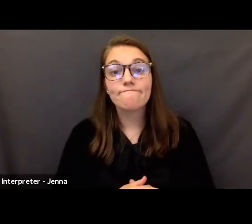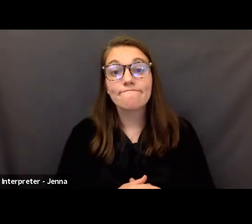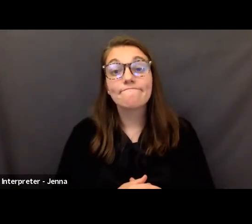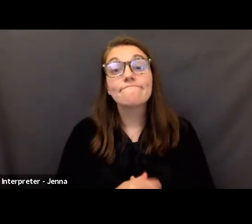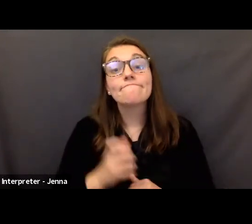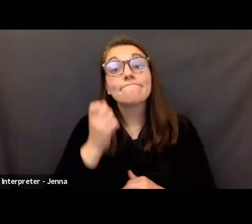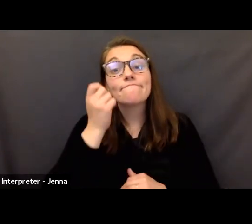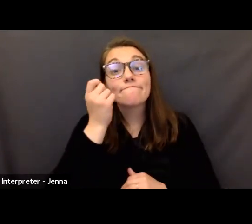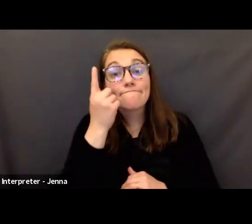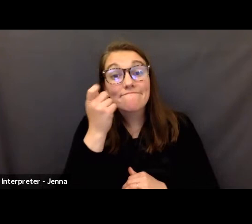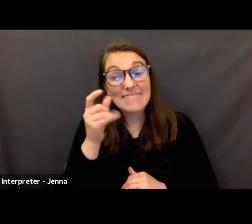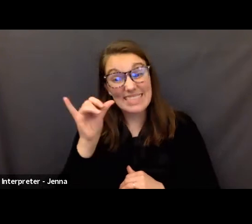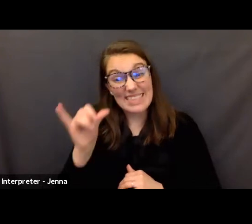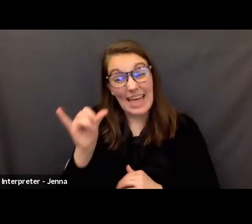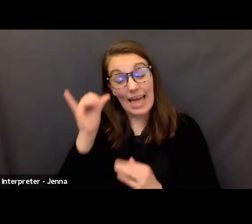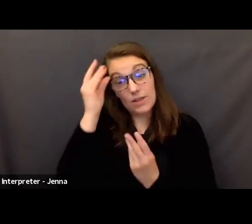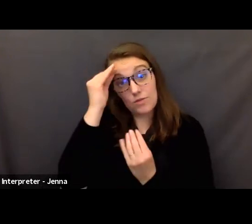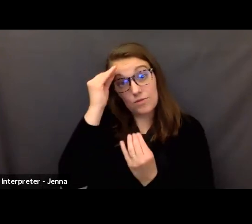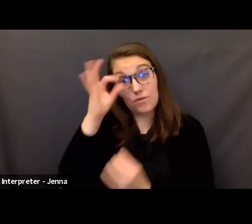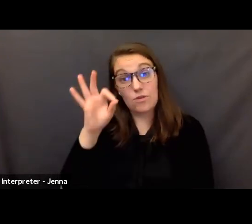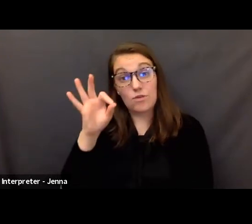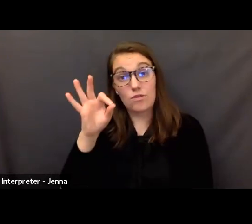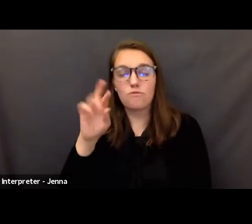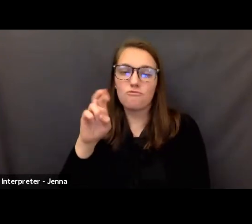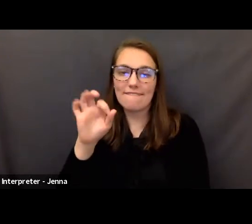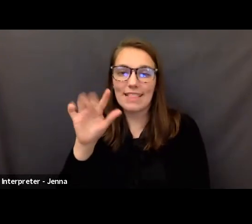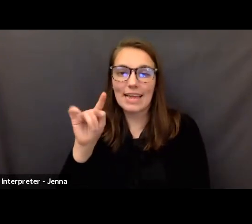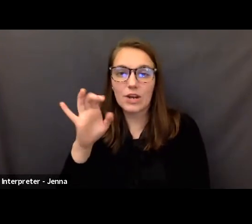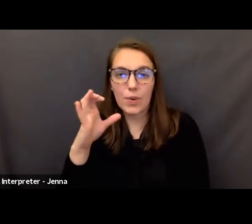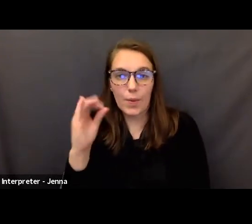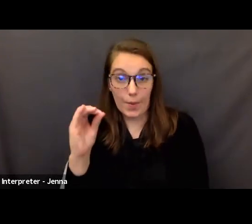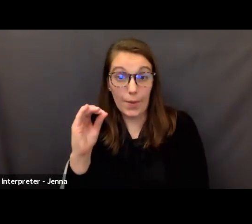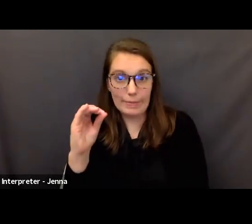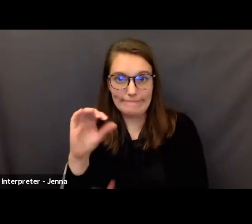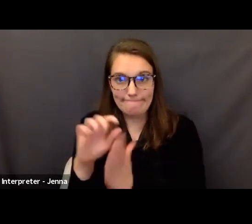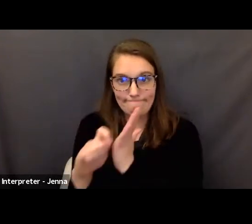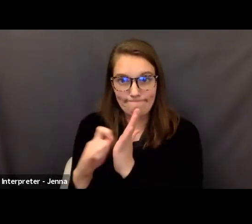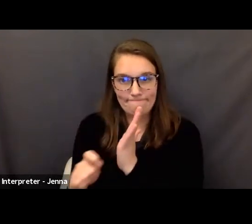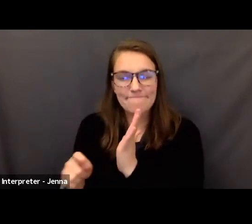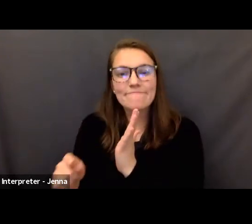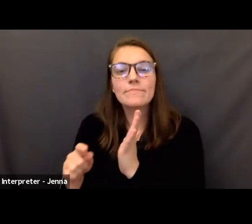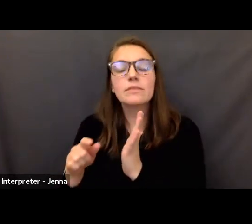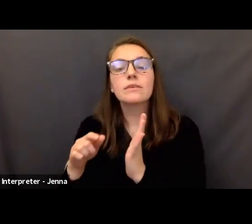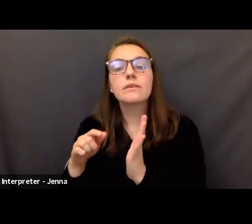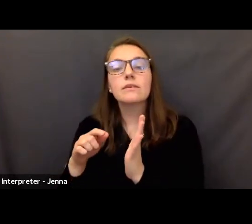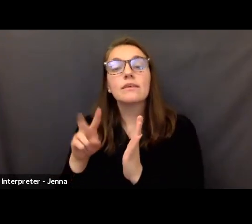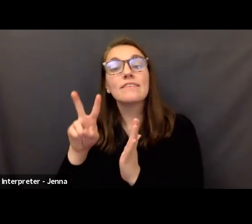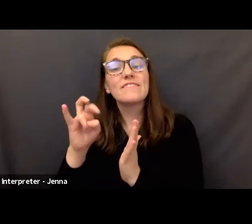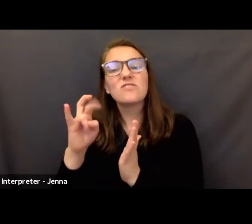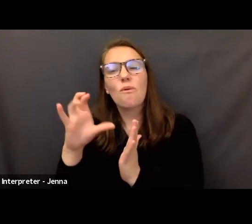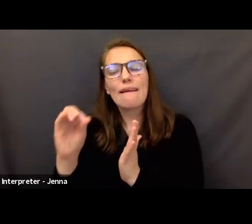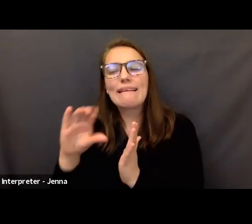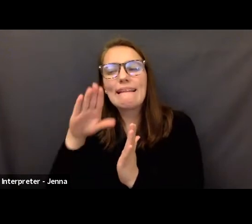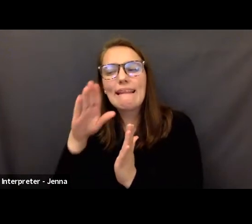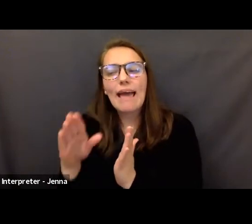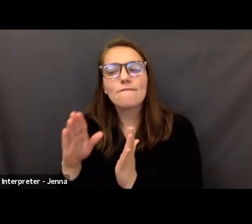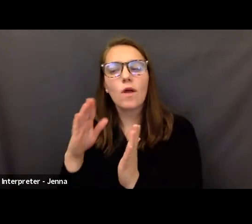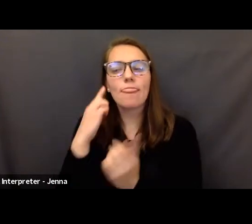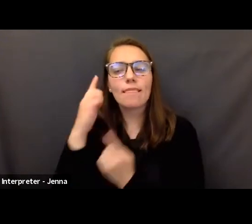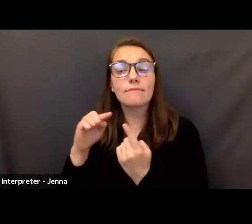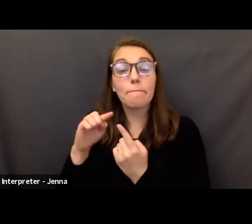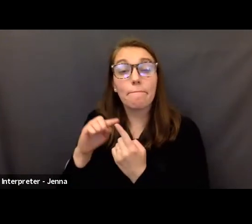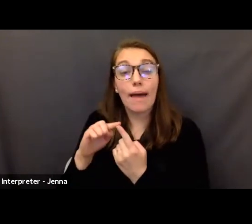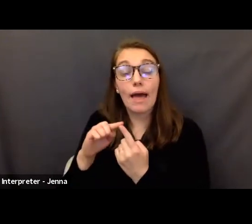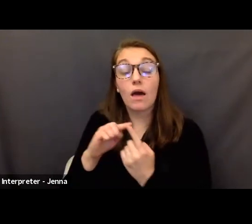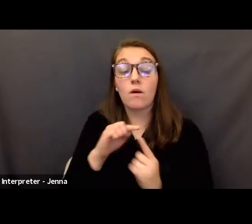Quantinatur is that Vitoria never entertains the kind of anthropological questions that characterize Aristotle's account